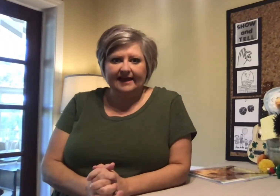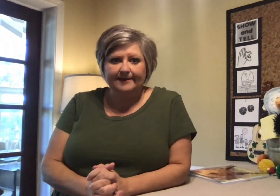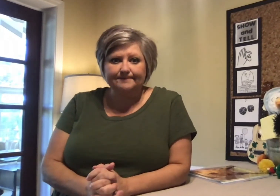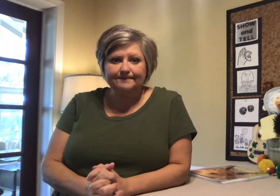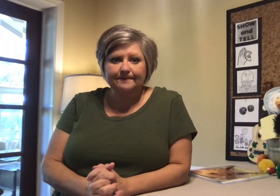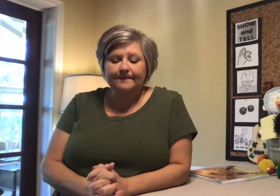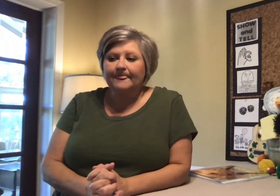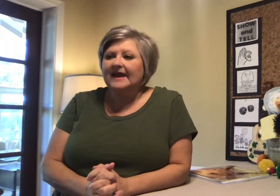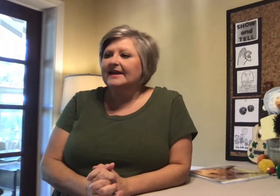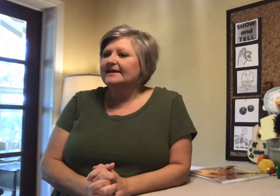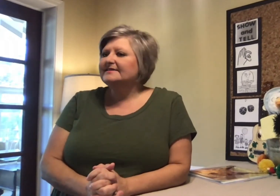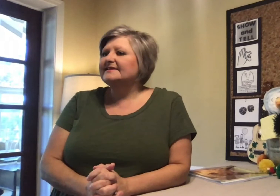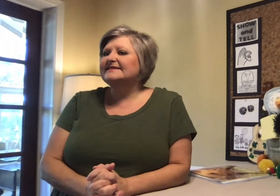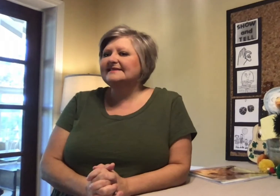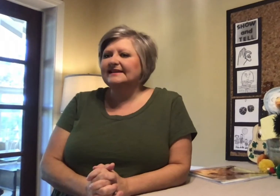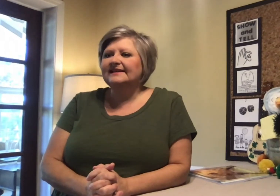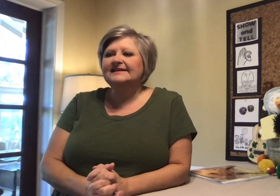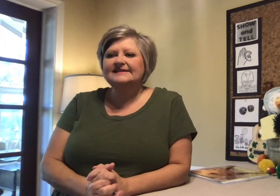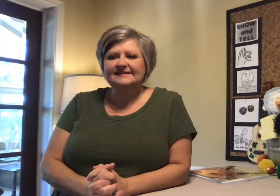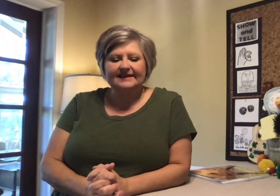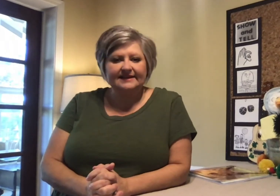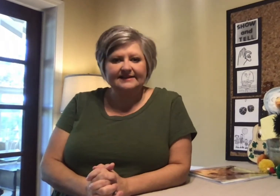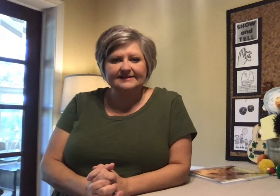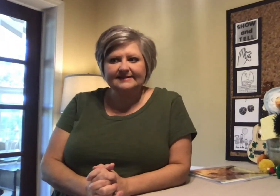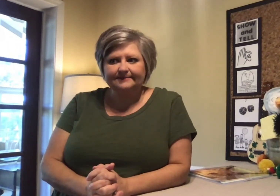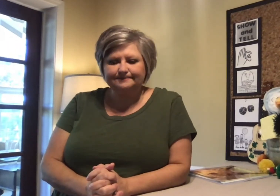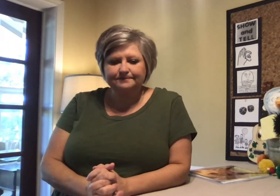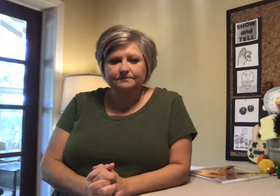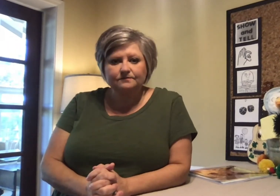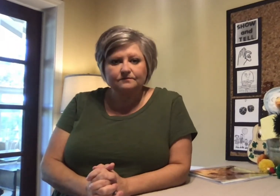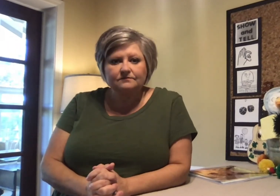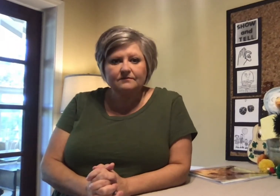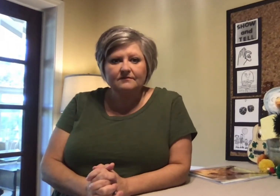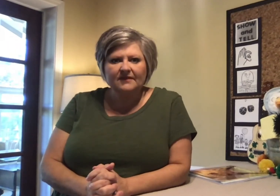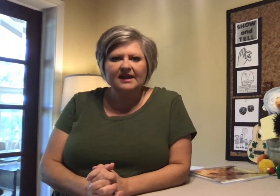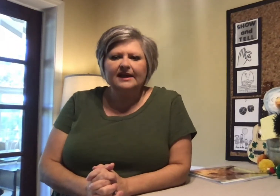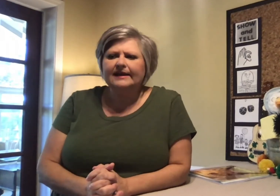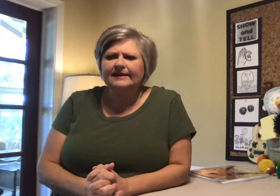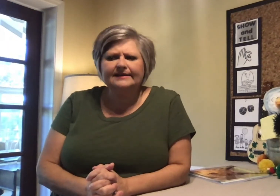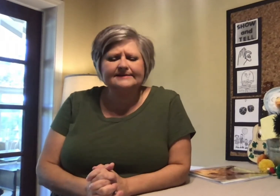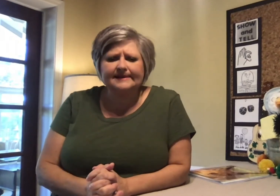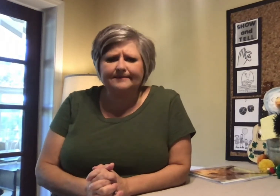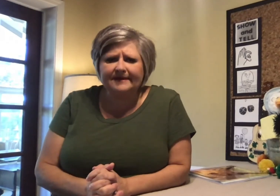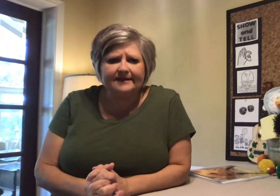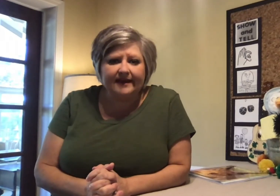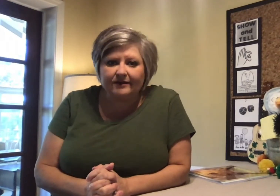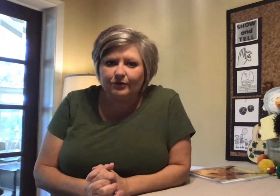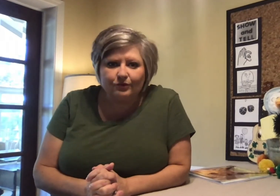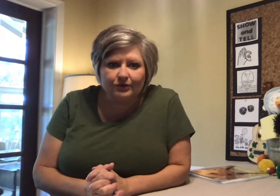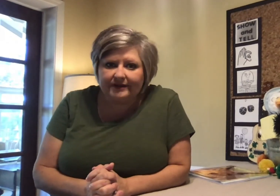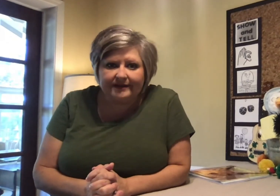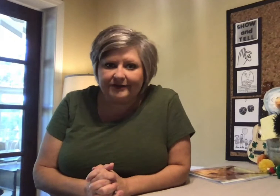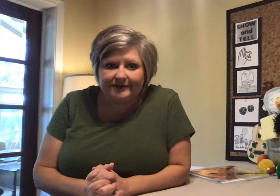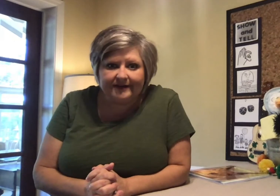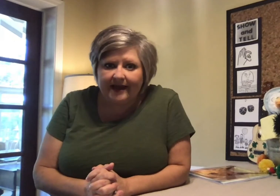game. It's a silly sentence. It is something that really couldn't